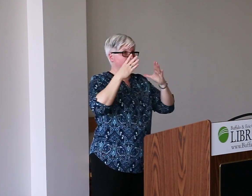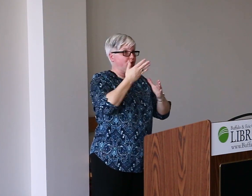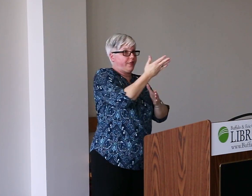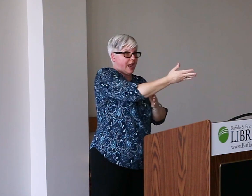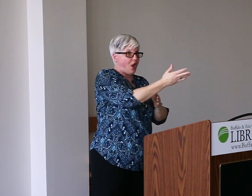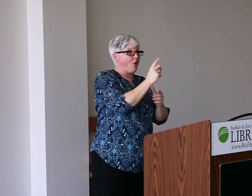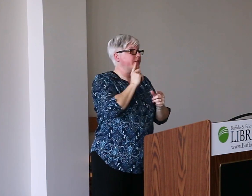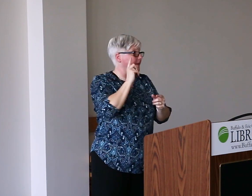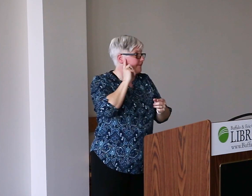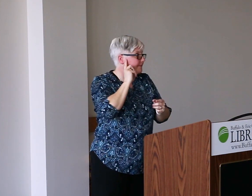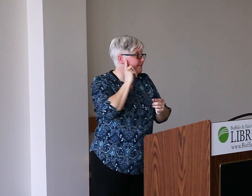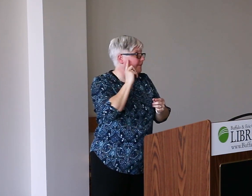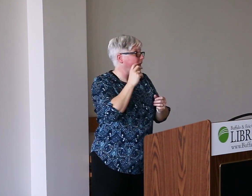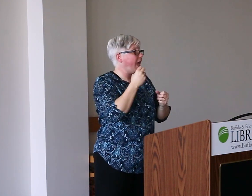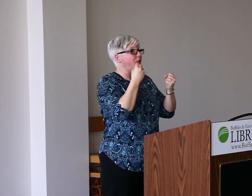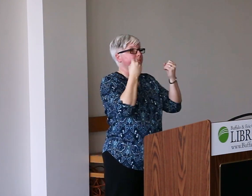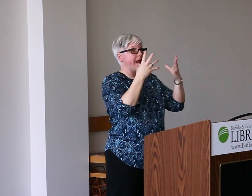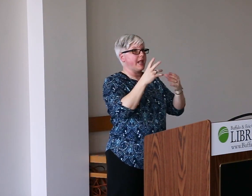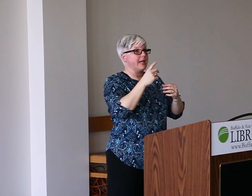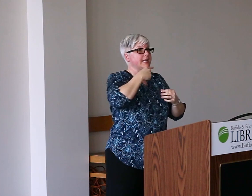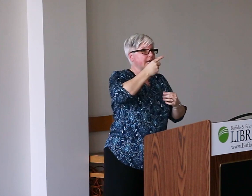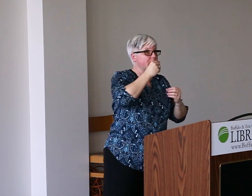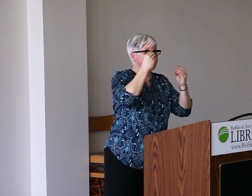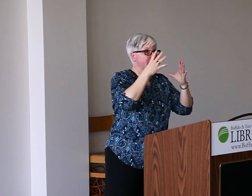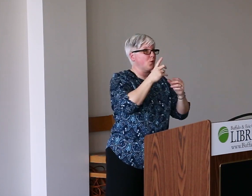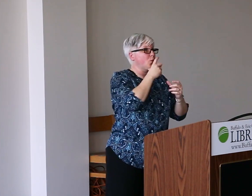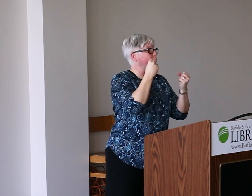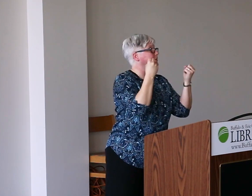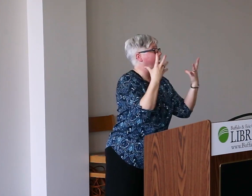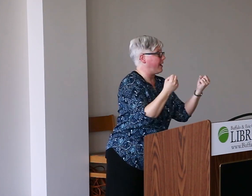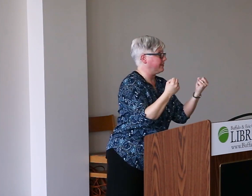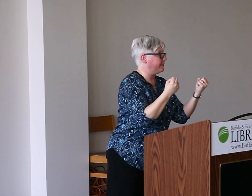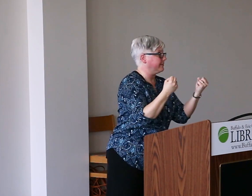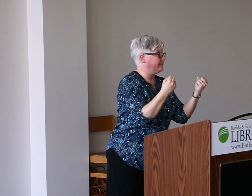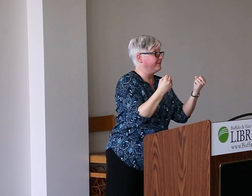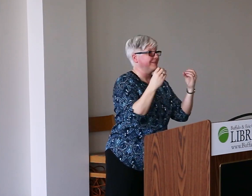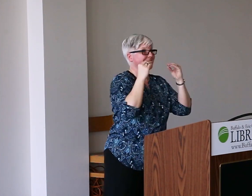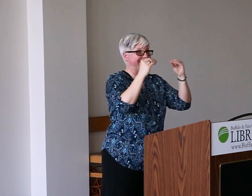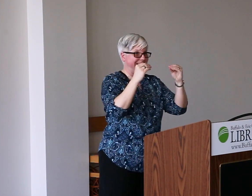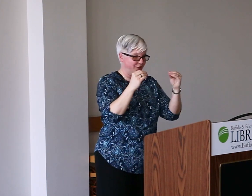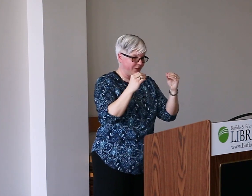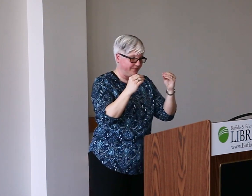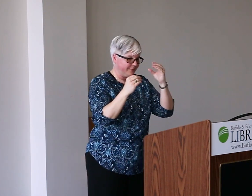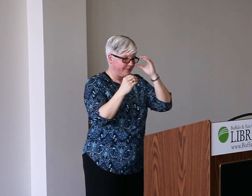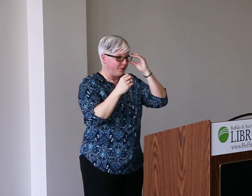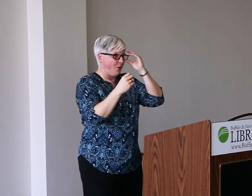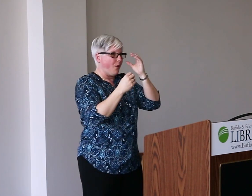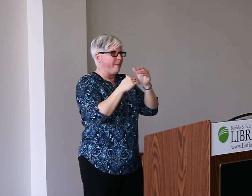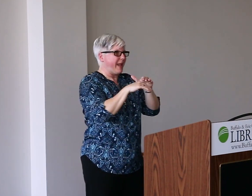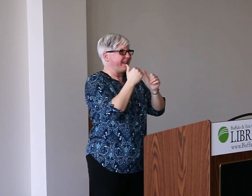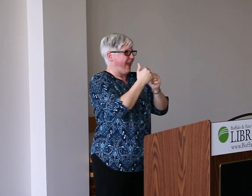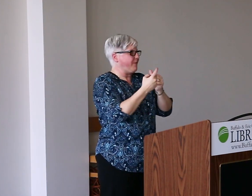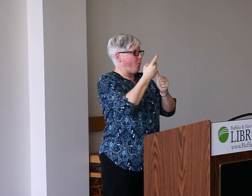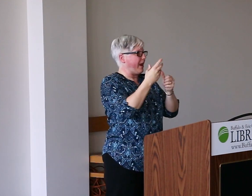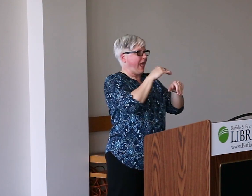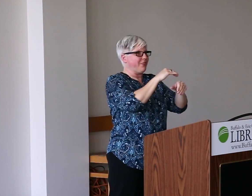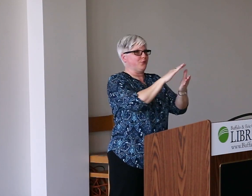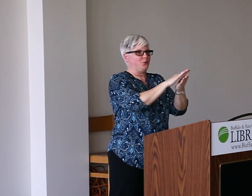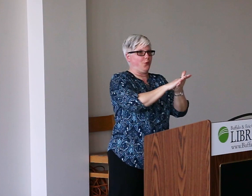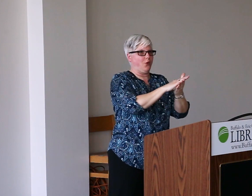The majority of the teachers there are deaf, but there are many hearing teachers that sign to teach. So basically